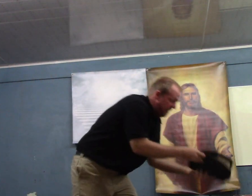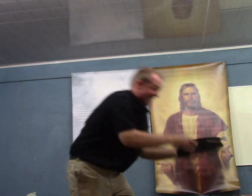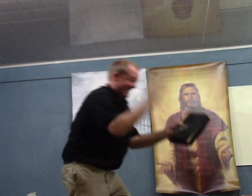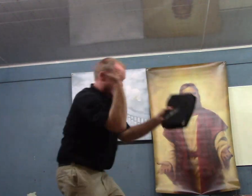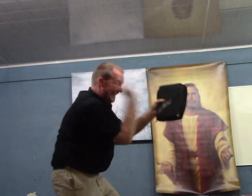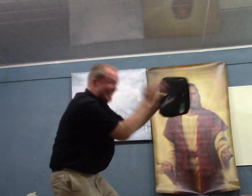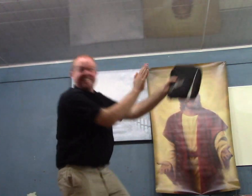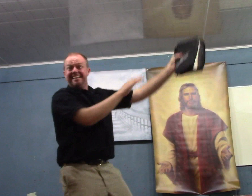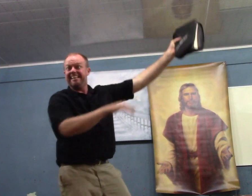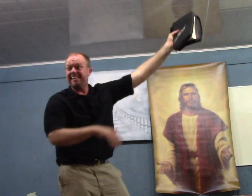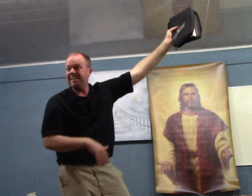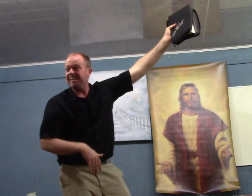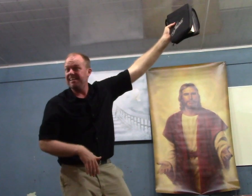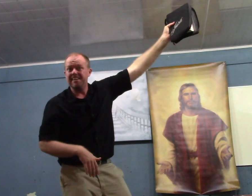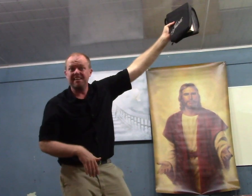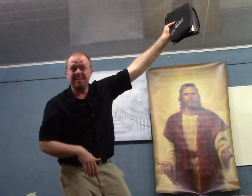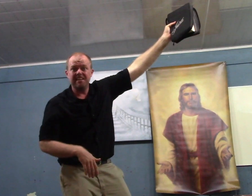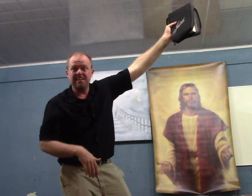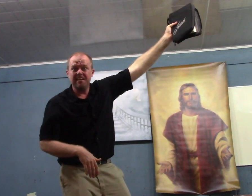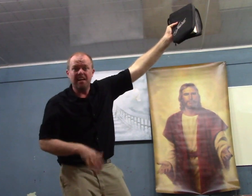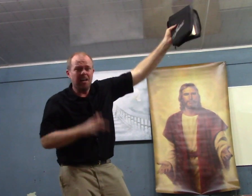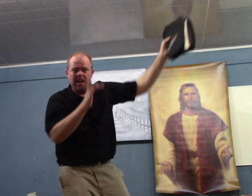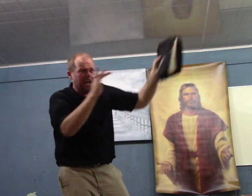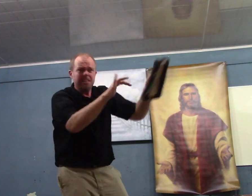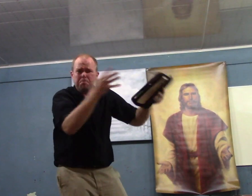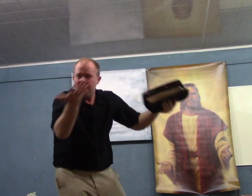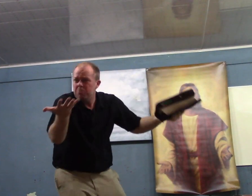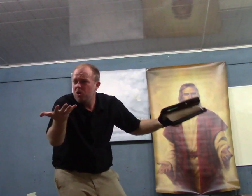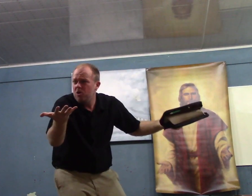It's not special about any rules. Man. It's the Bible.